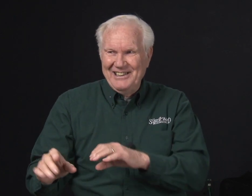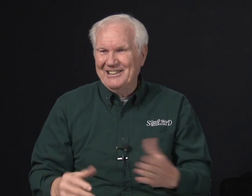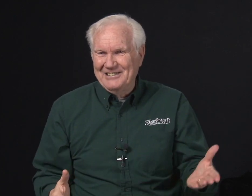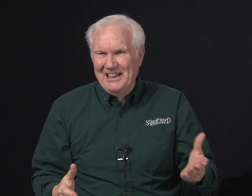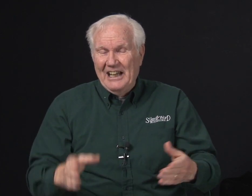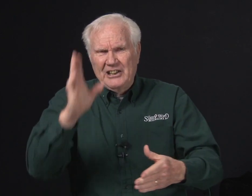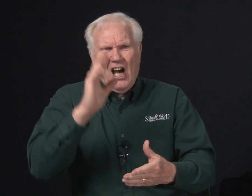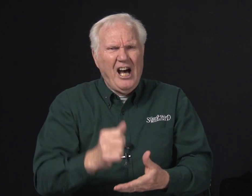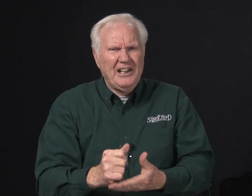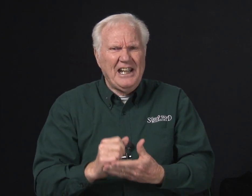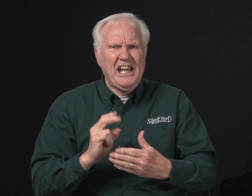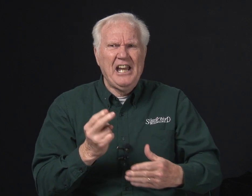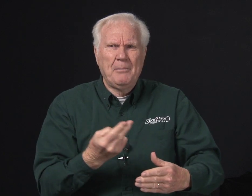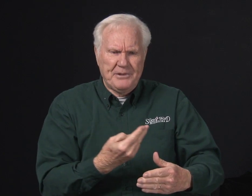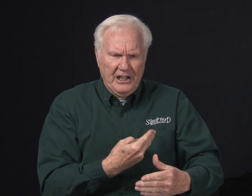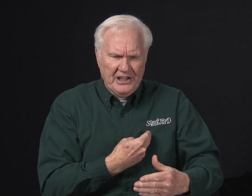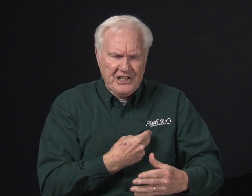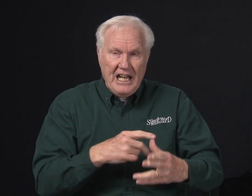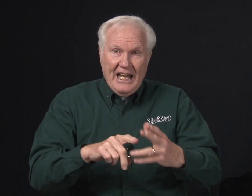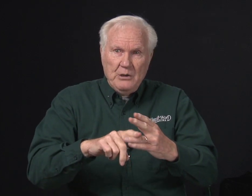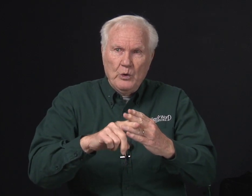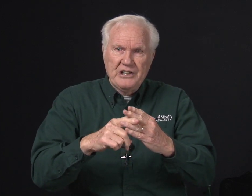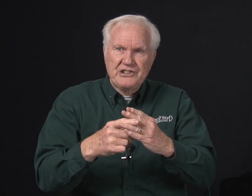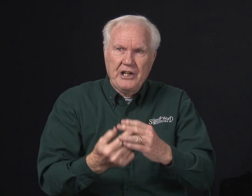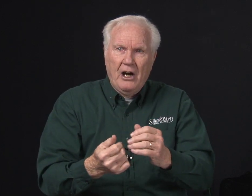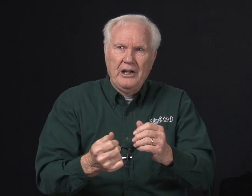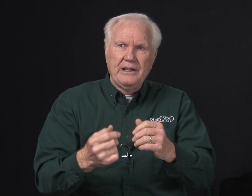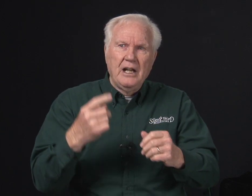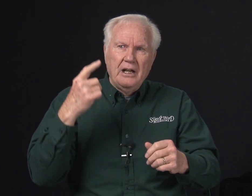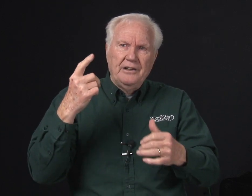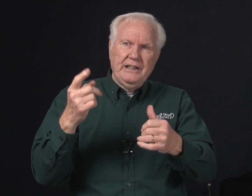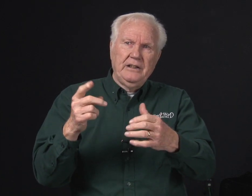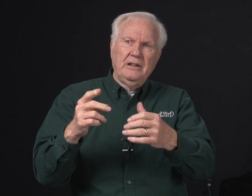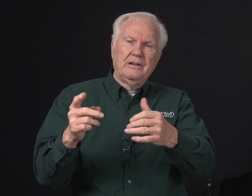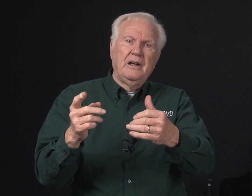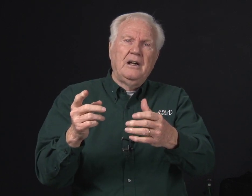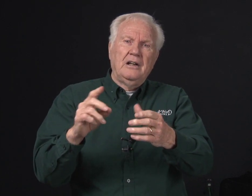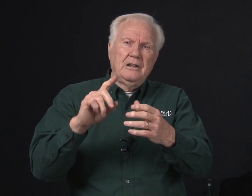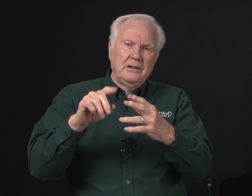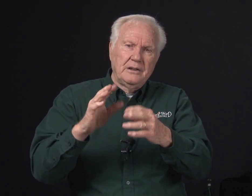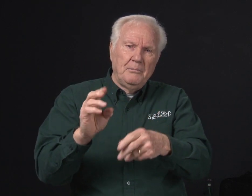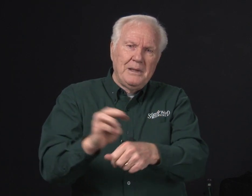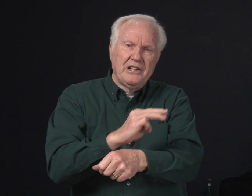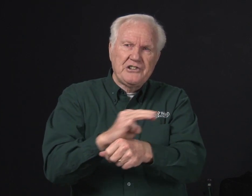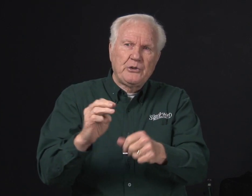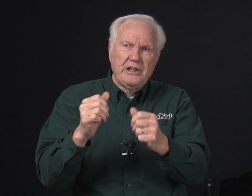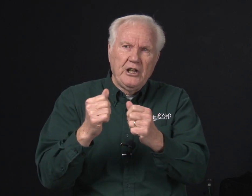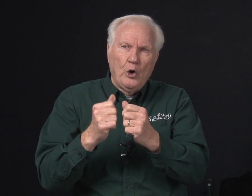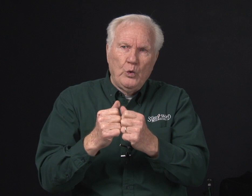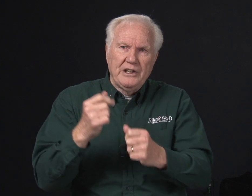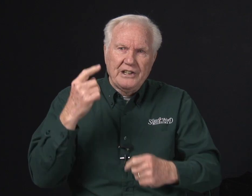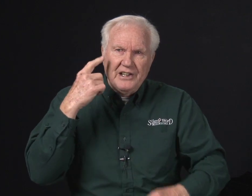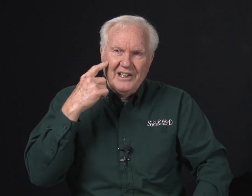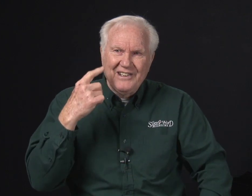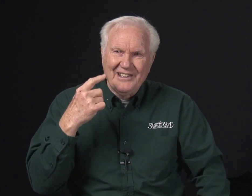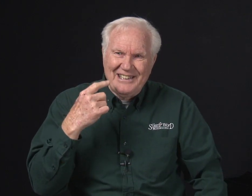did. God helped us, and we started the ministry with the